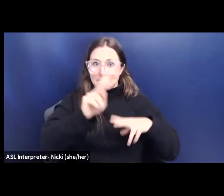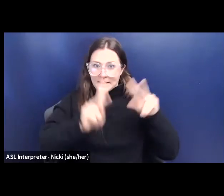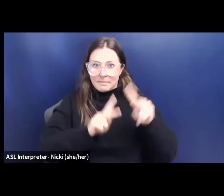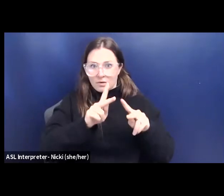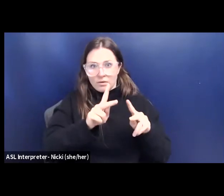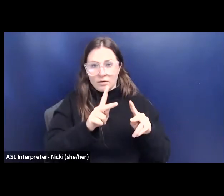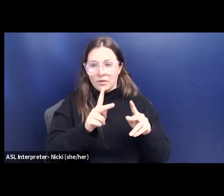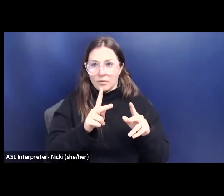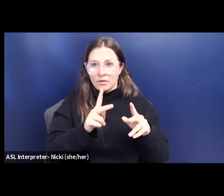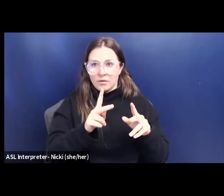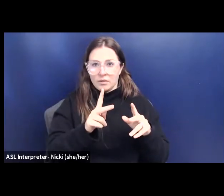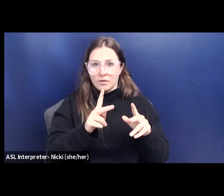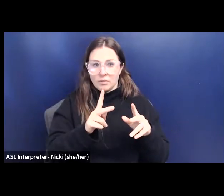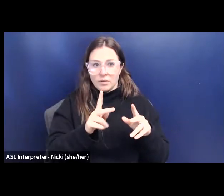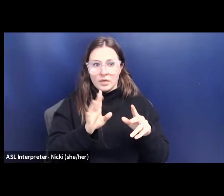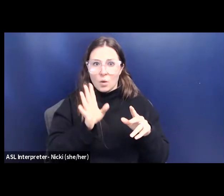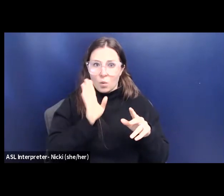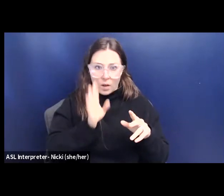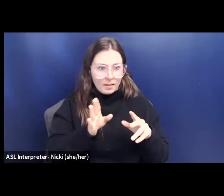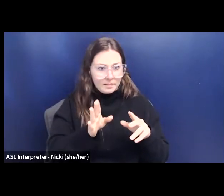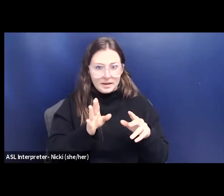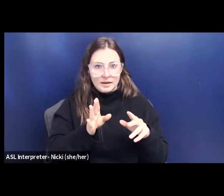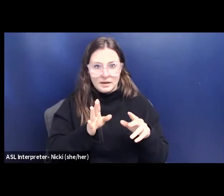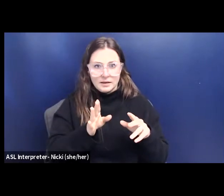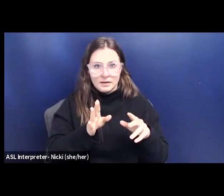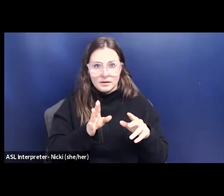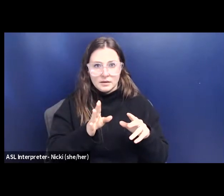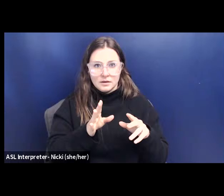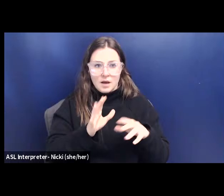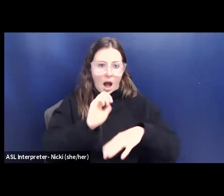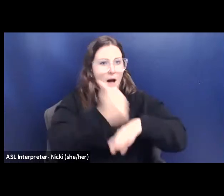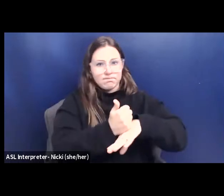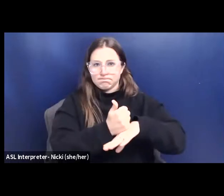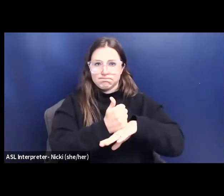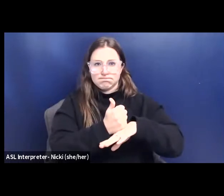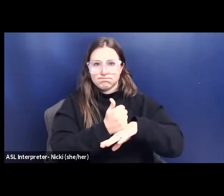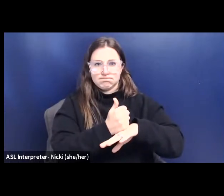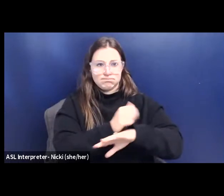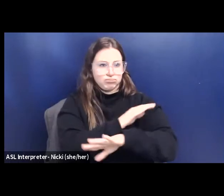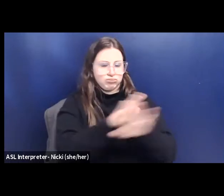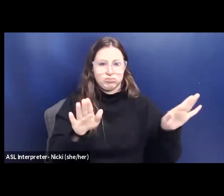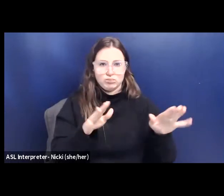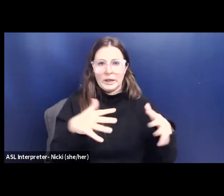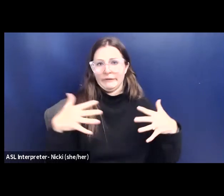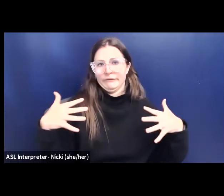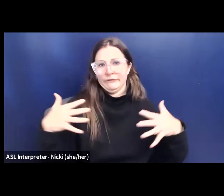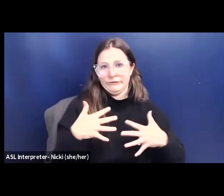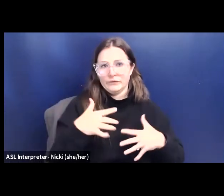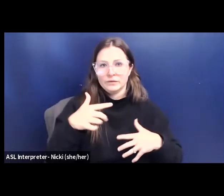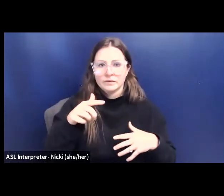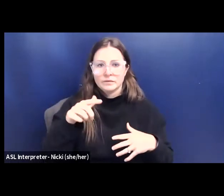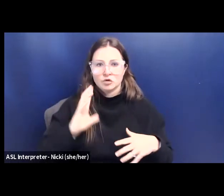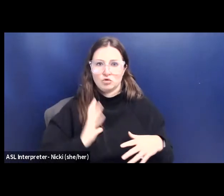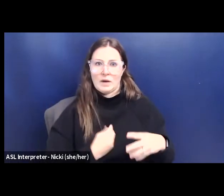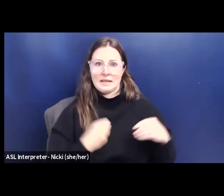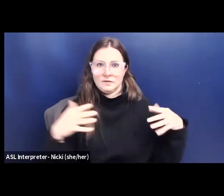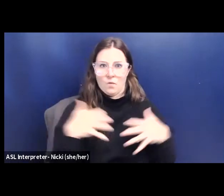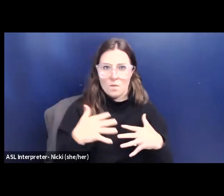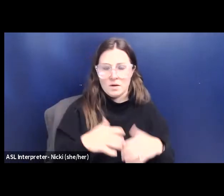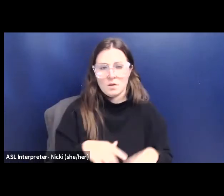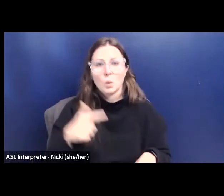invested in queer and transphobia, deeply invested in white supremacy, and not allow ourselves to get distracted